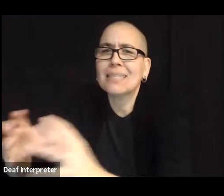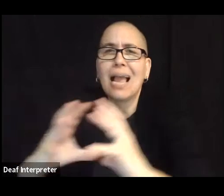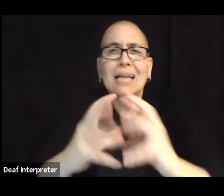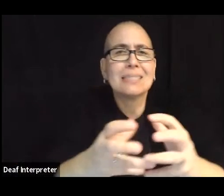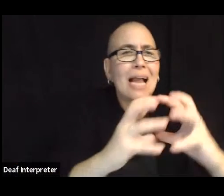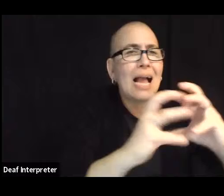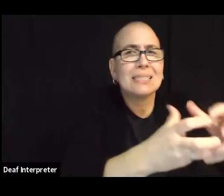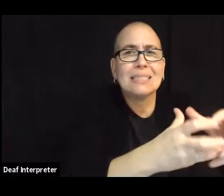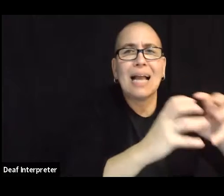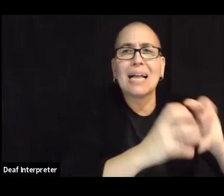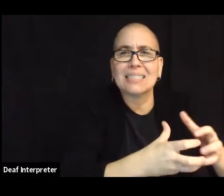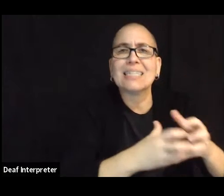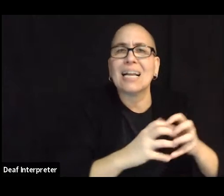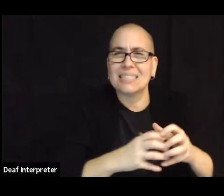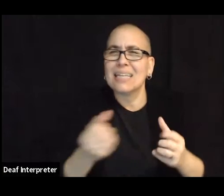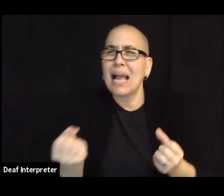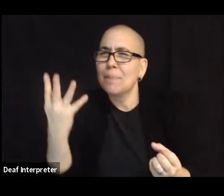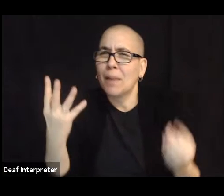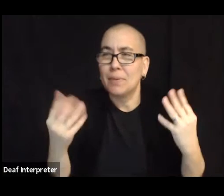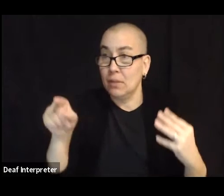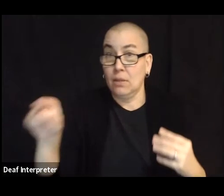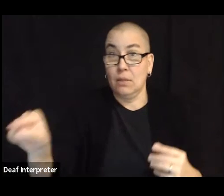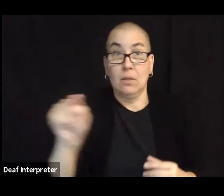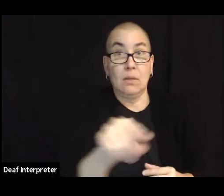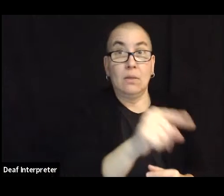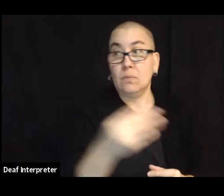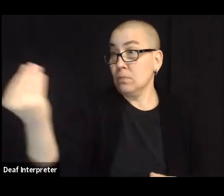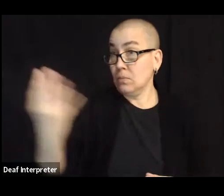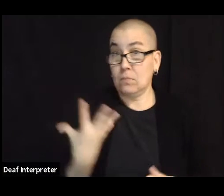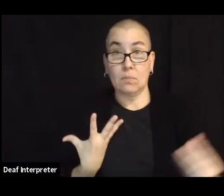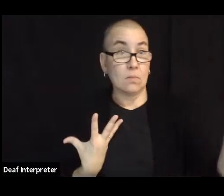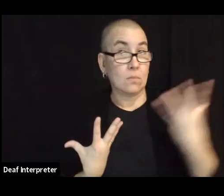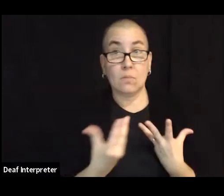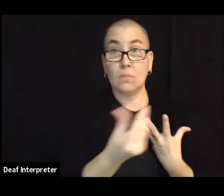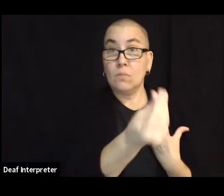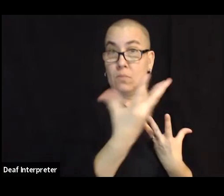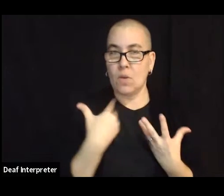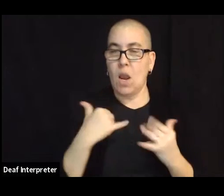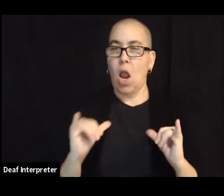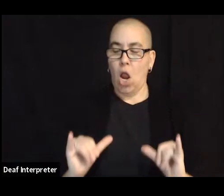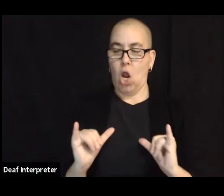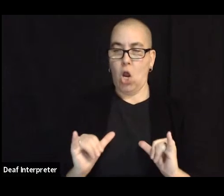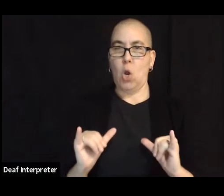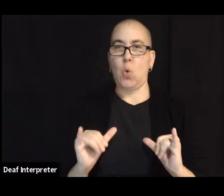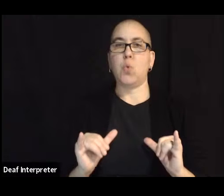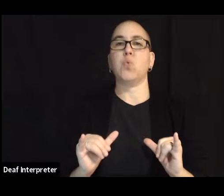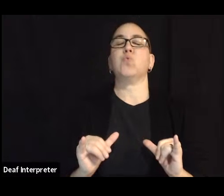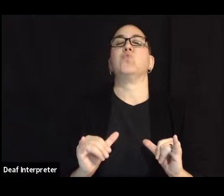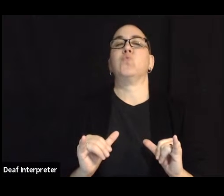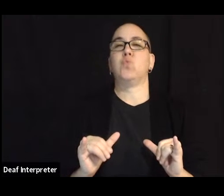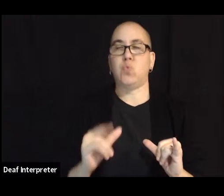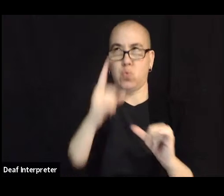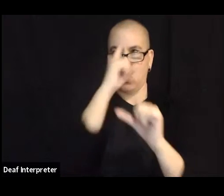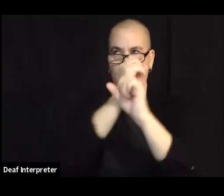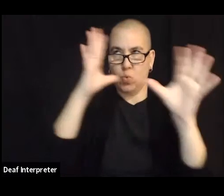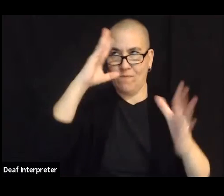allocate the next week's amount of vaccine once we learn that from the federal government. And through that process,